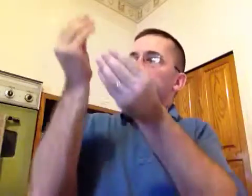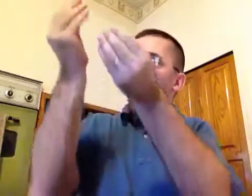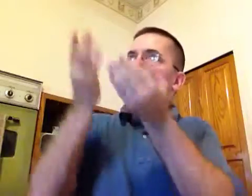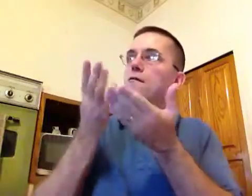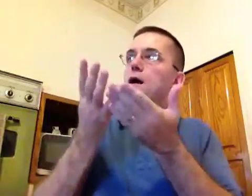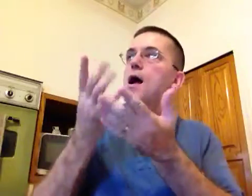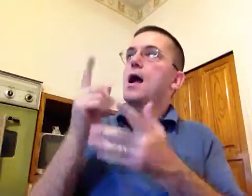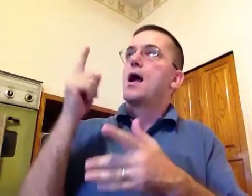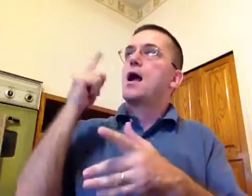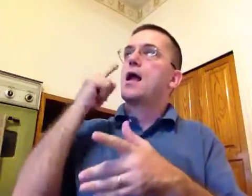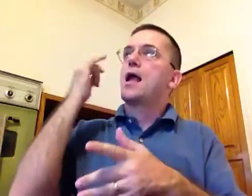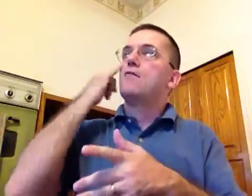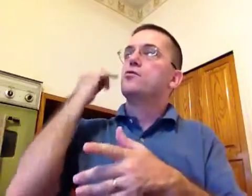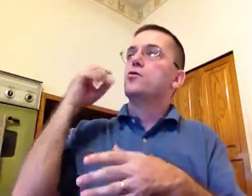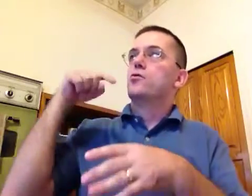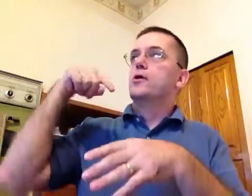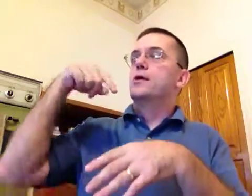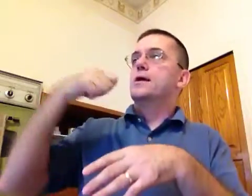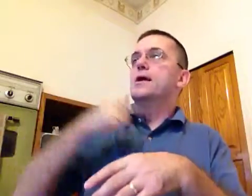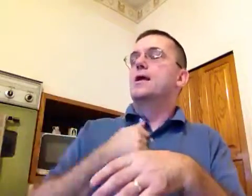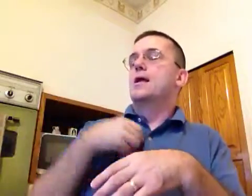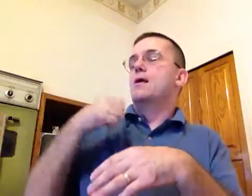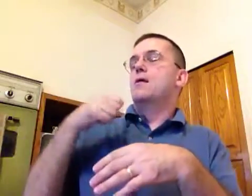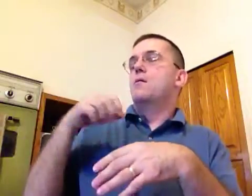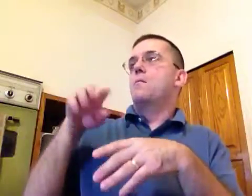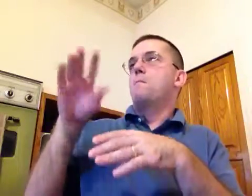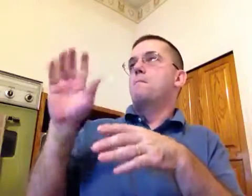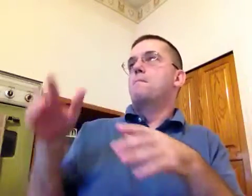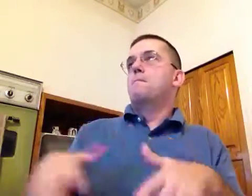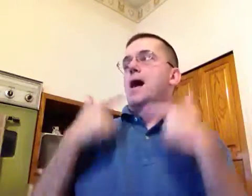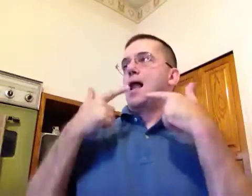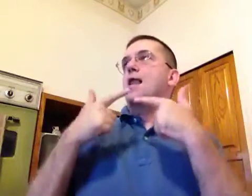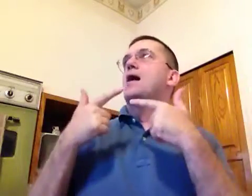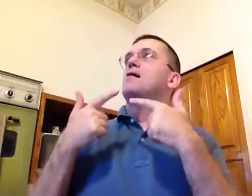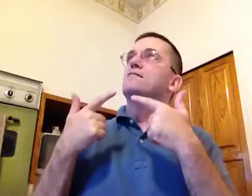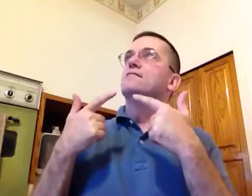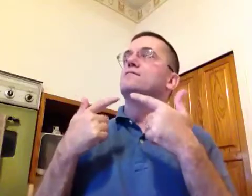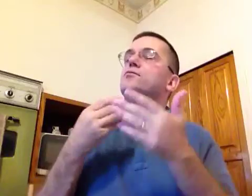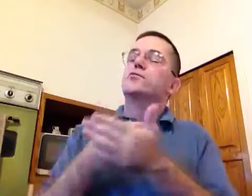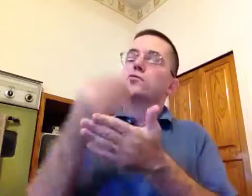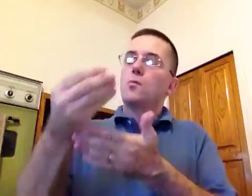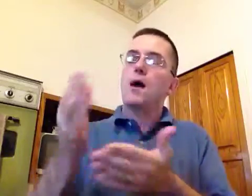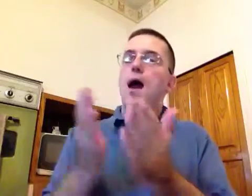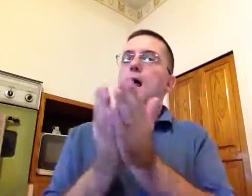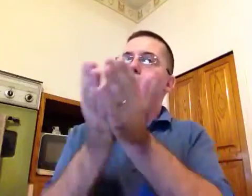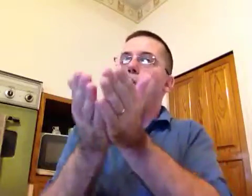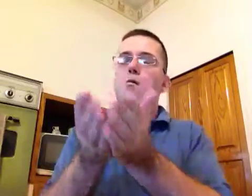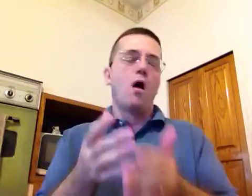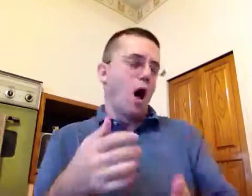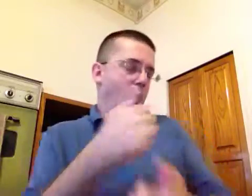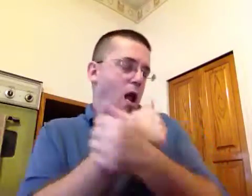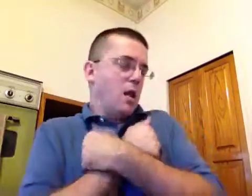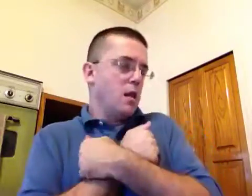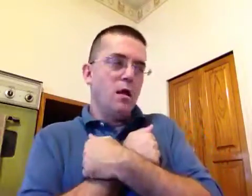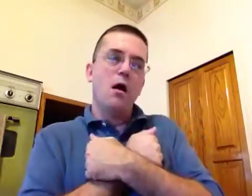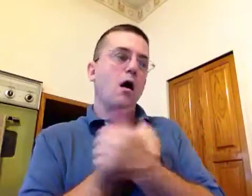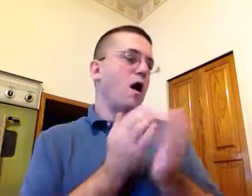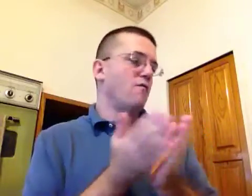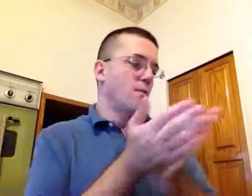buy a boat? Oh, I love boats. Oh, yes, I do too. I know your reference point for toys is 50% of